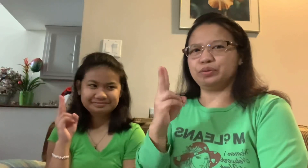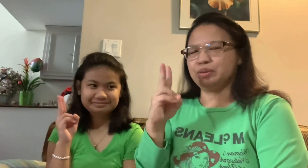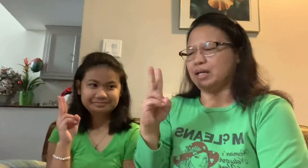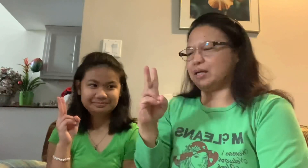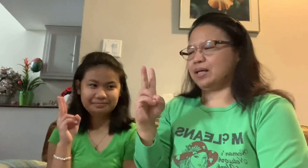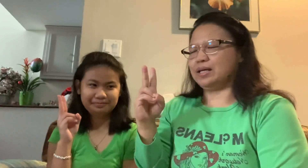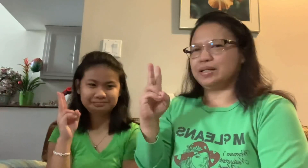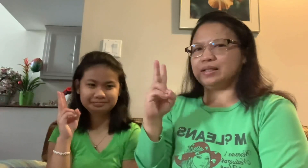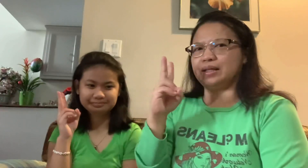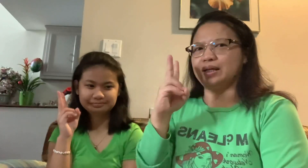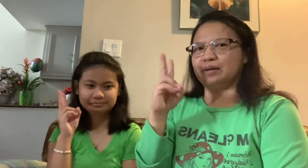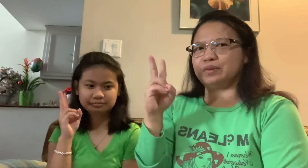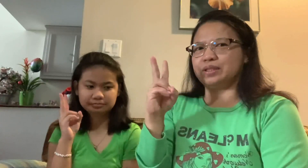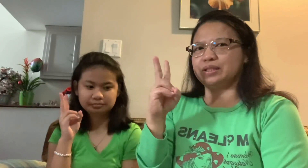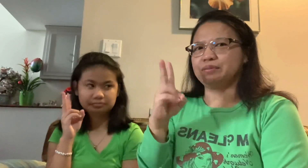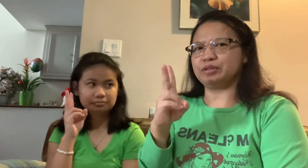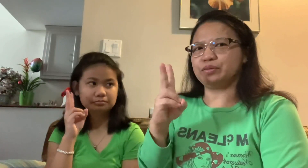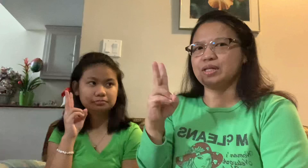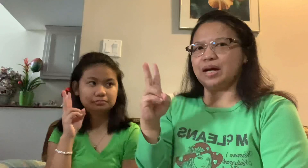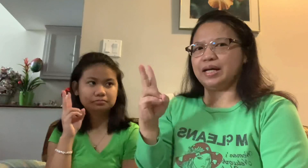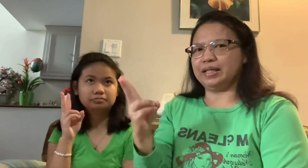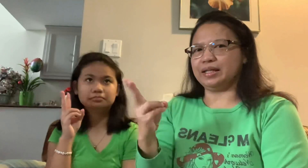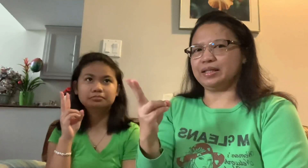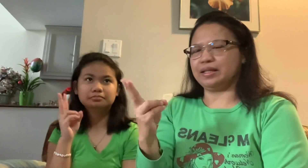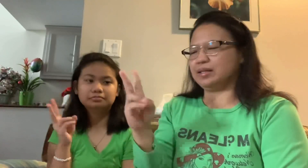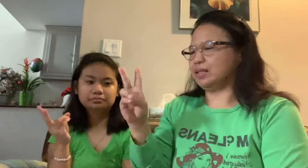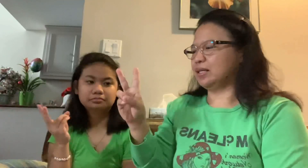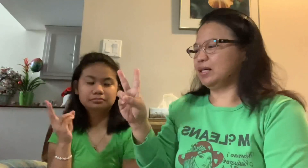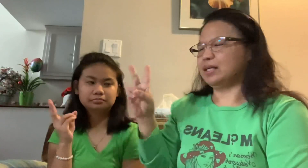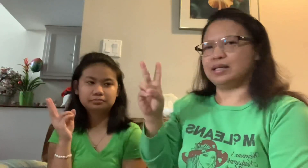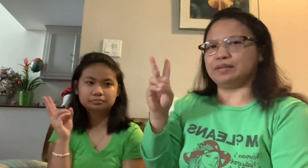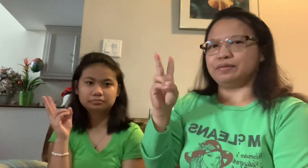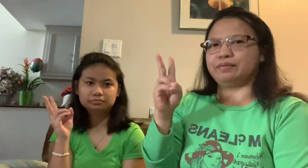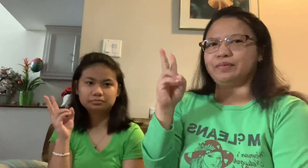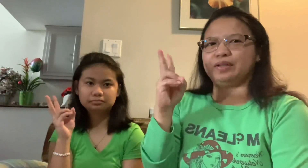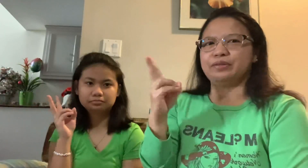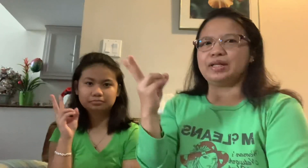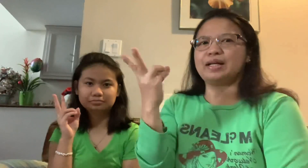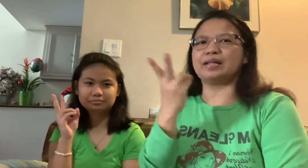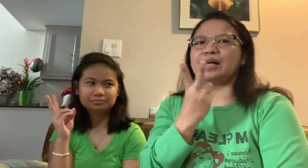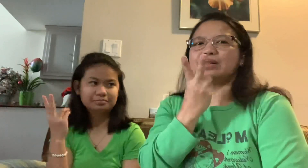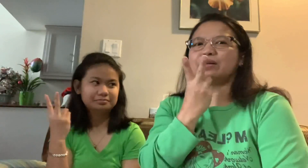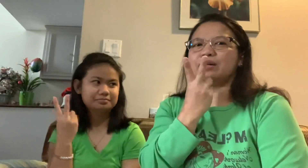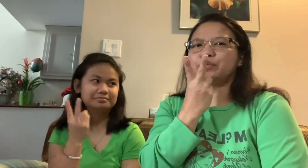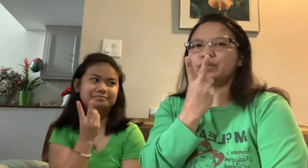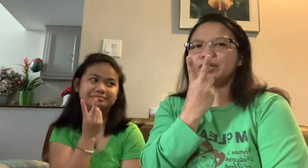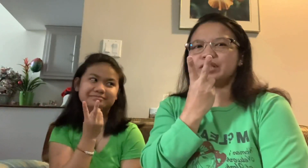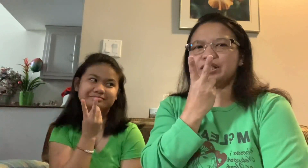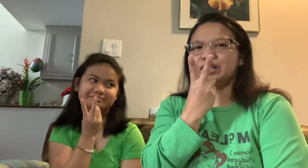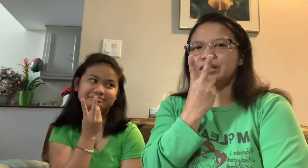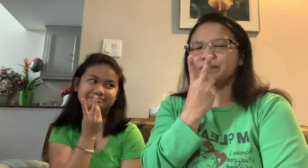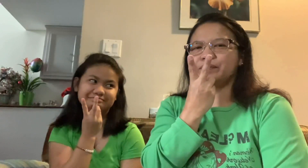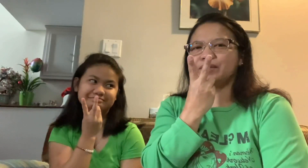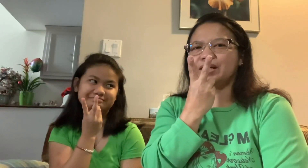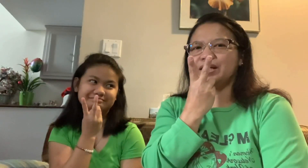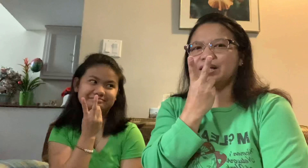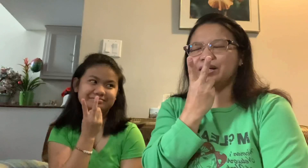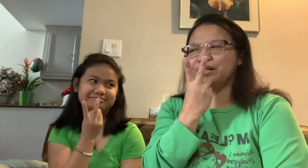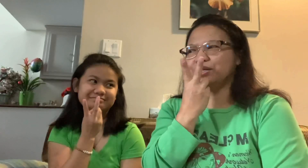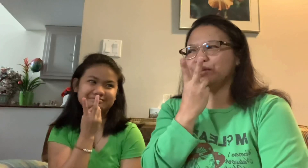like our number 2 sign, and then do it like that. Put on our chin, and then we'll